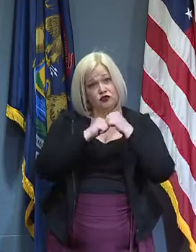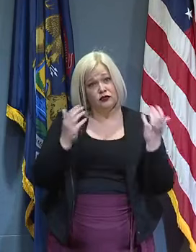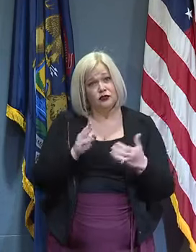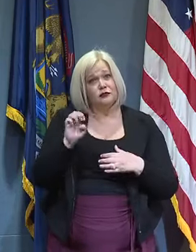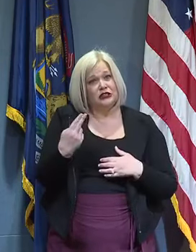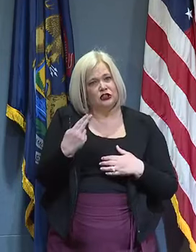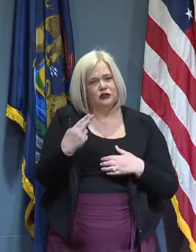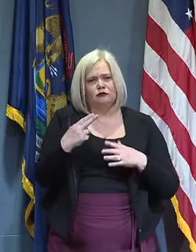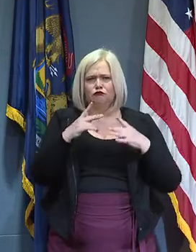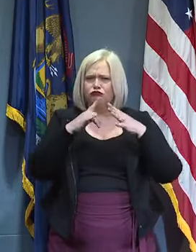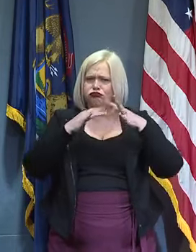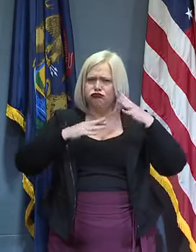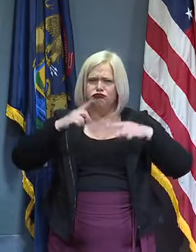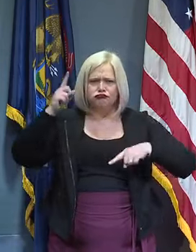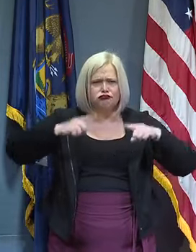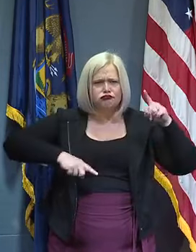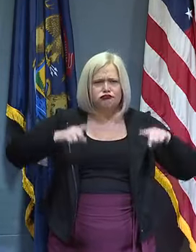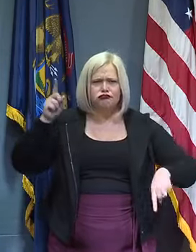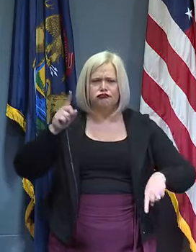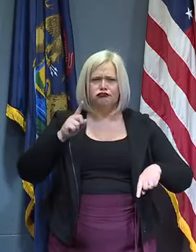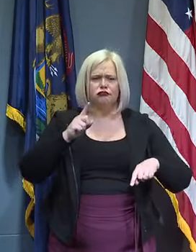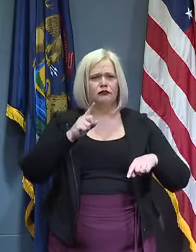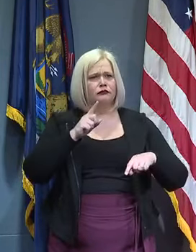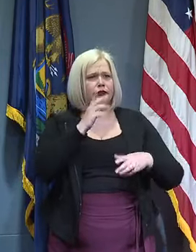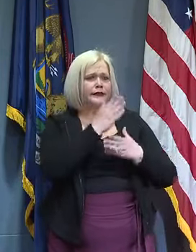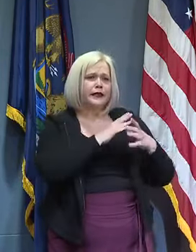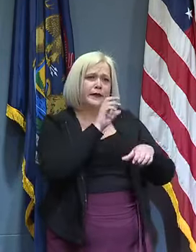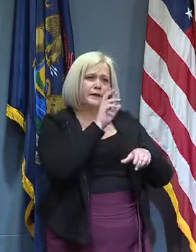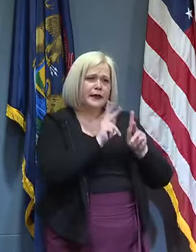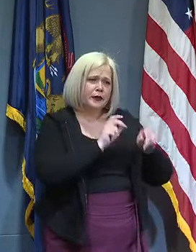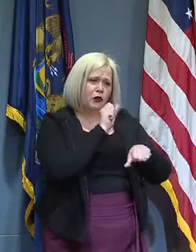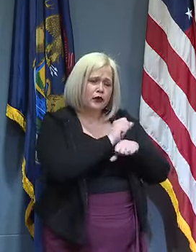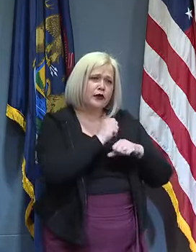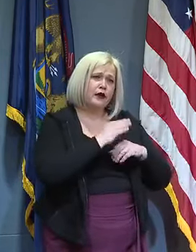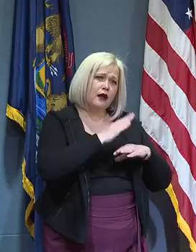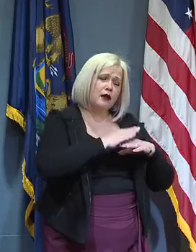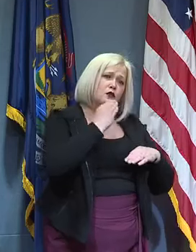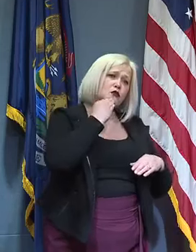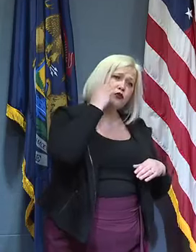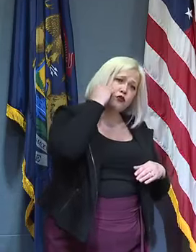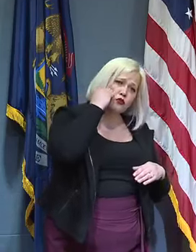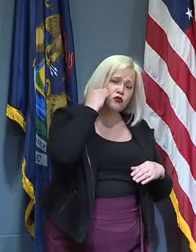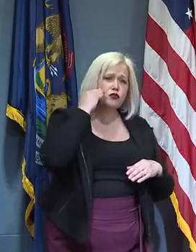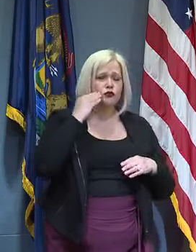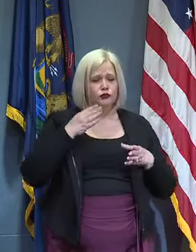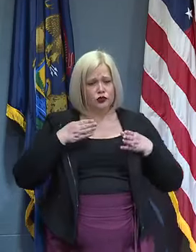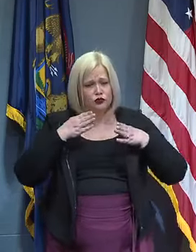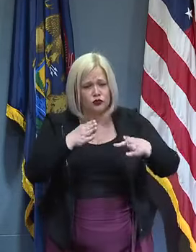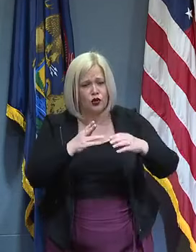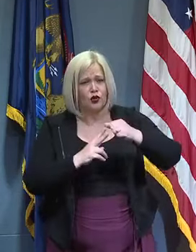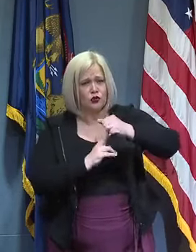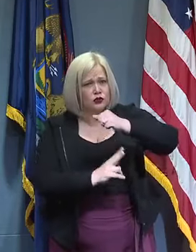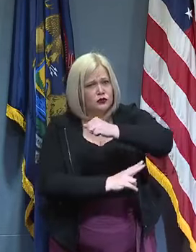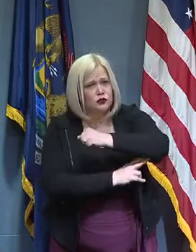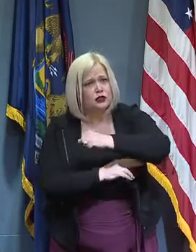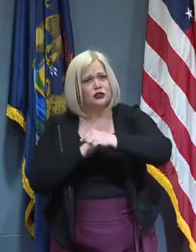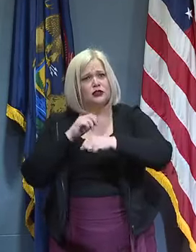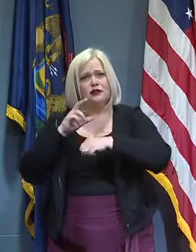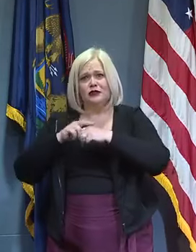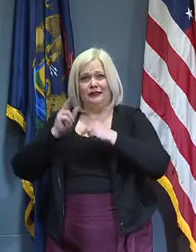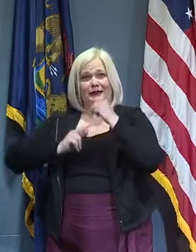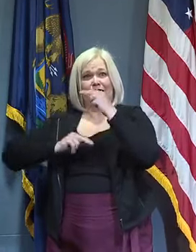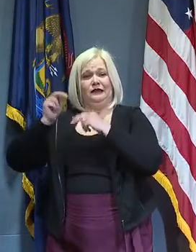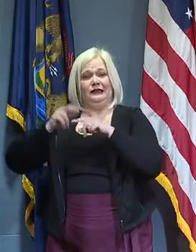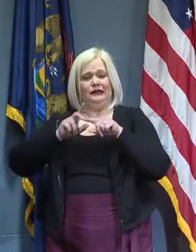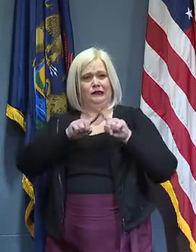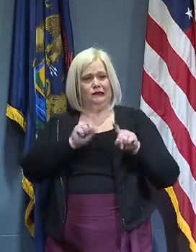is diverse, with work ranging from residential to commercial to infrastructure, including work on roads and bridges. It includes several